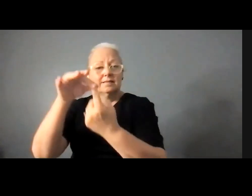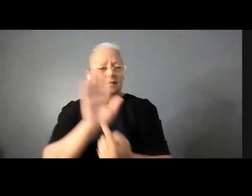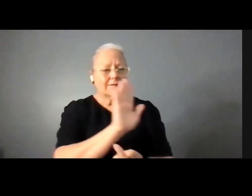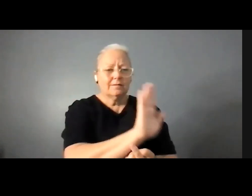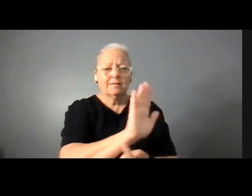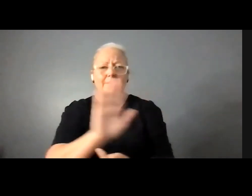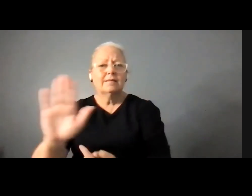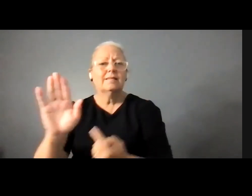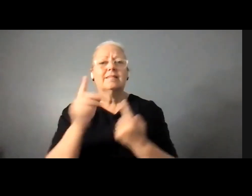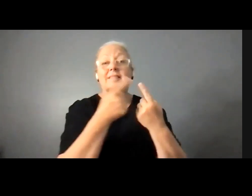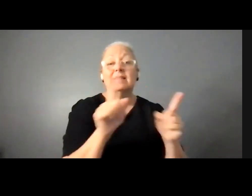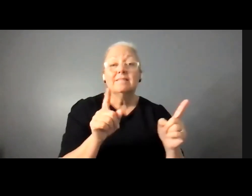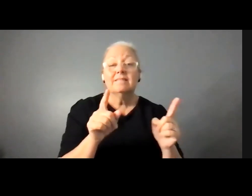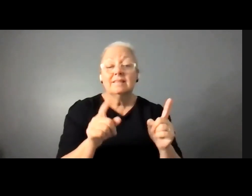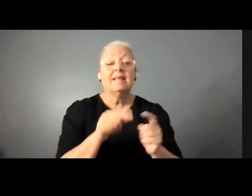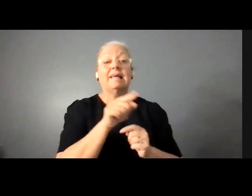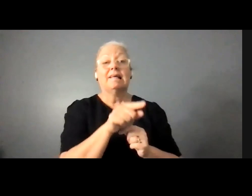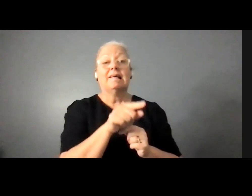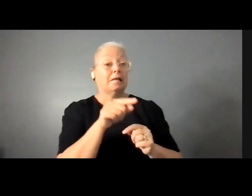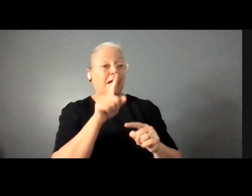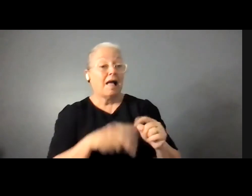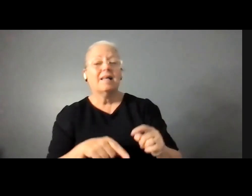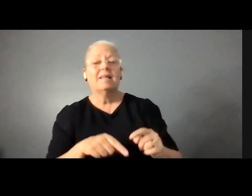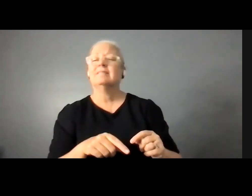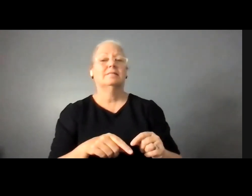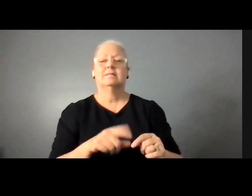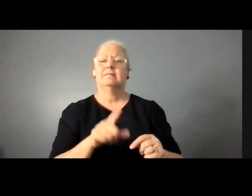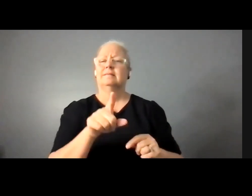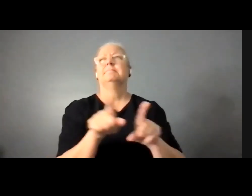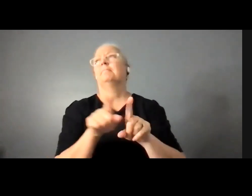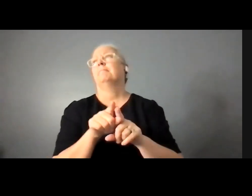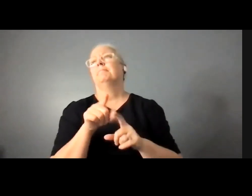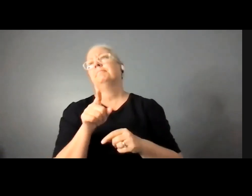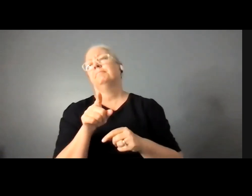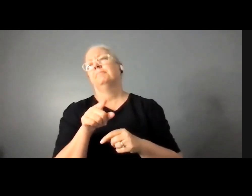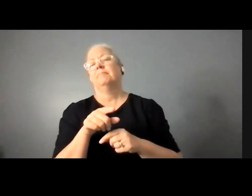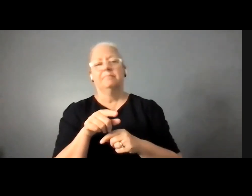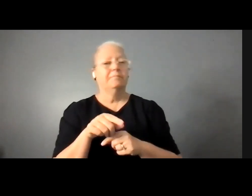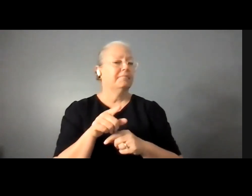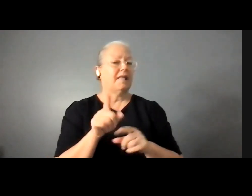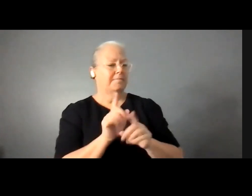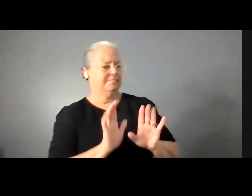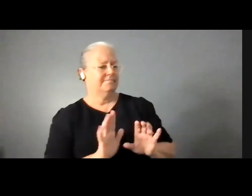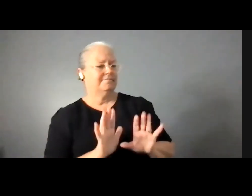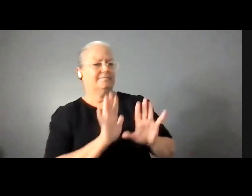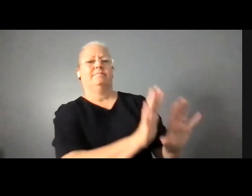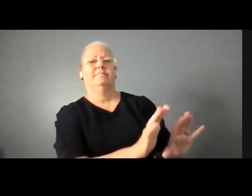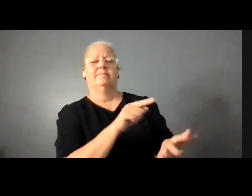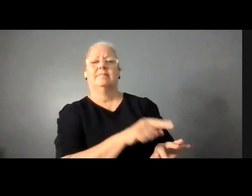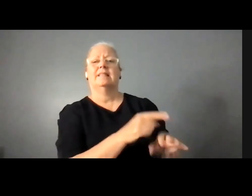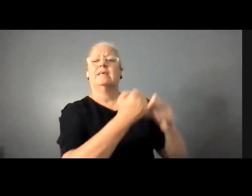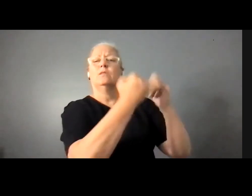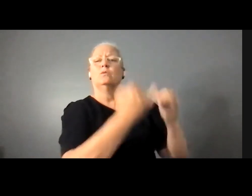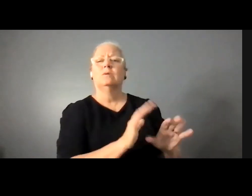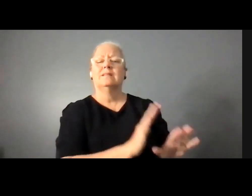able is institutions and international context. Society